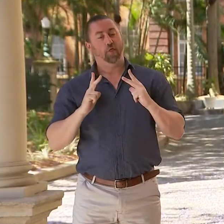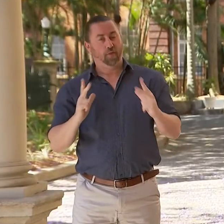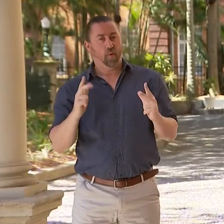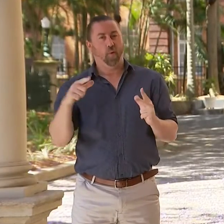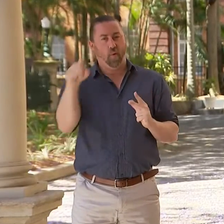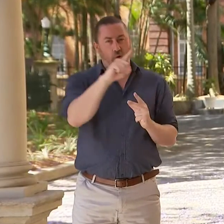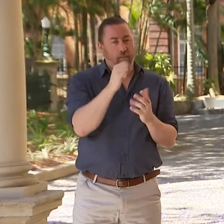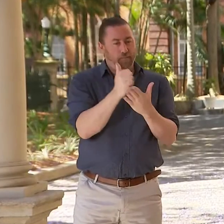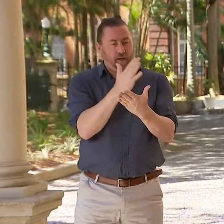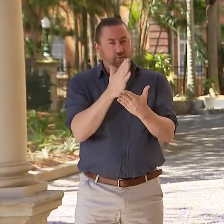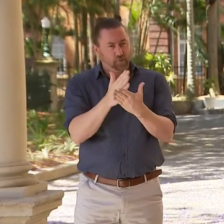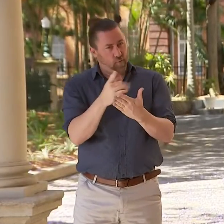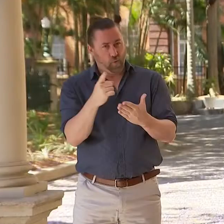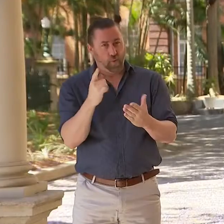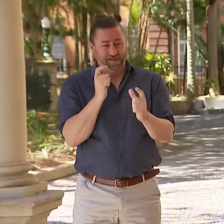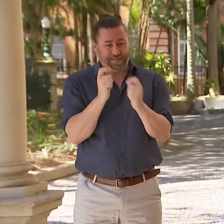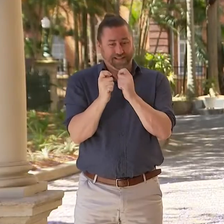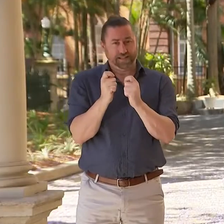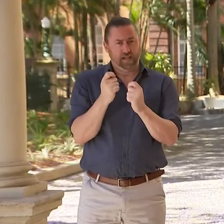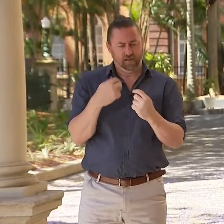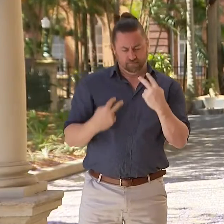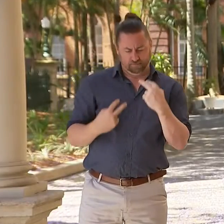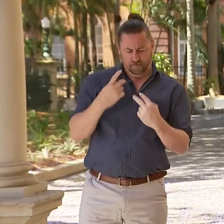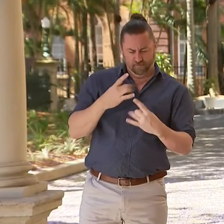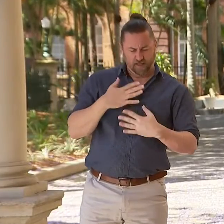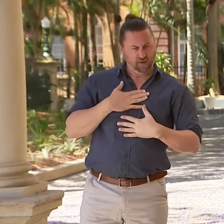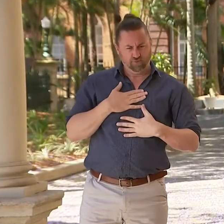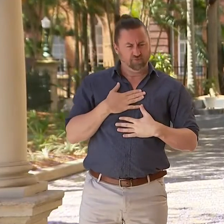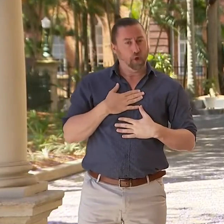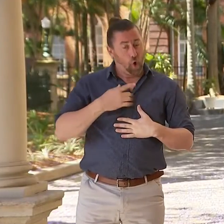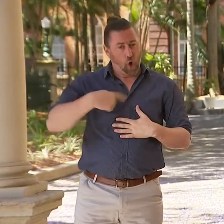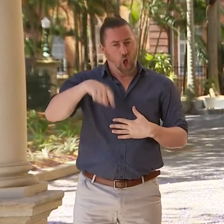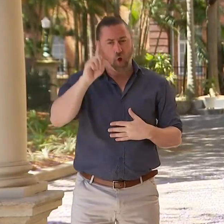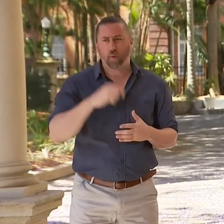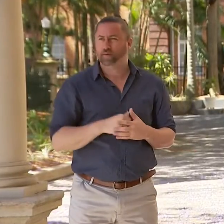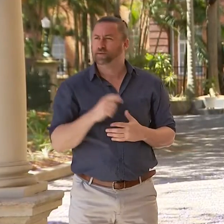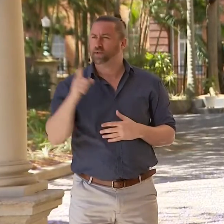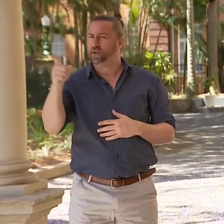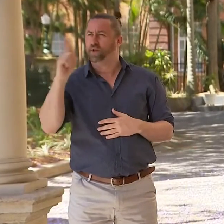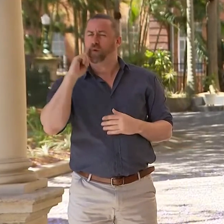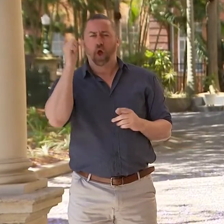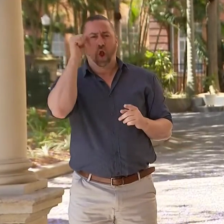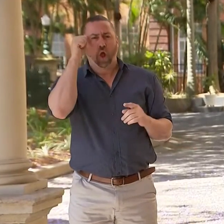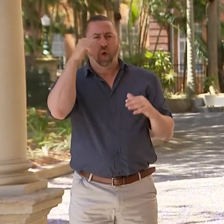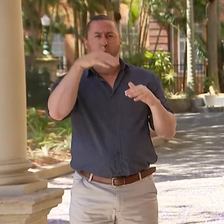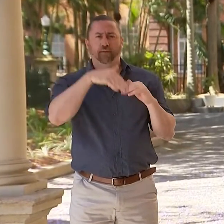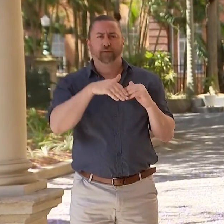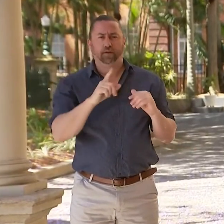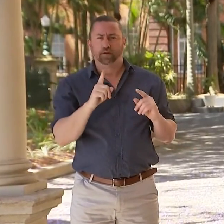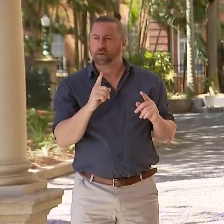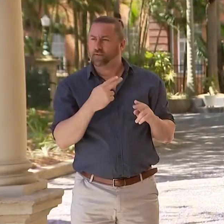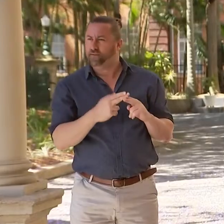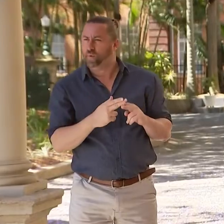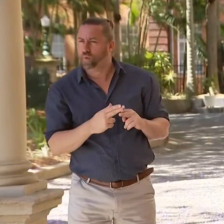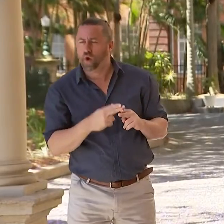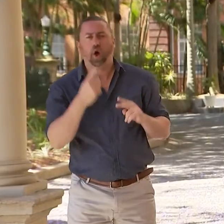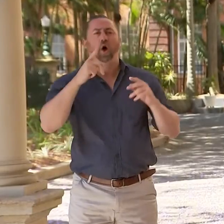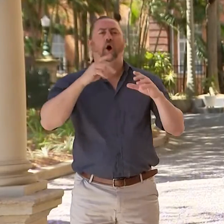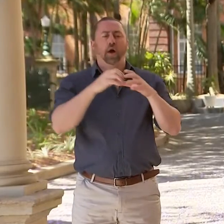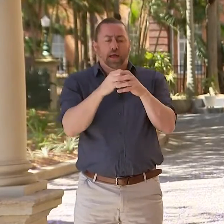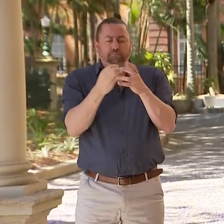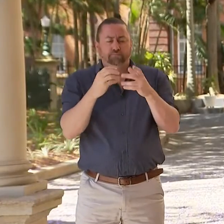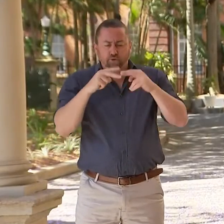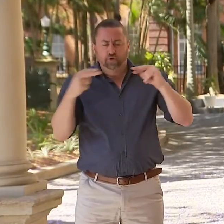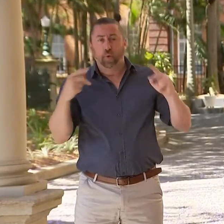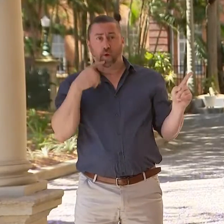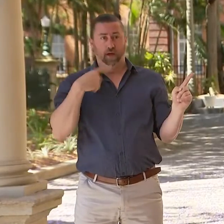testing response that we see every single time from Queenslanders. When do you expect to get those results back? For the Genomic testing?